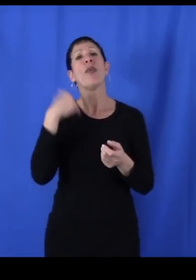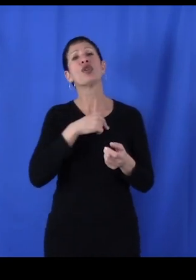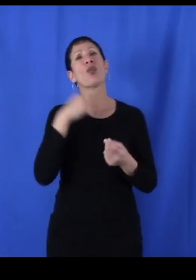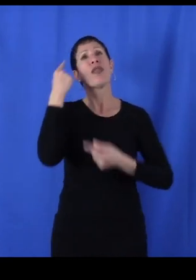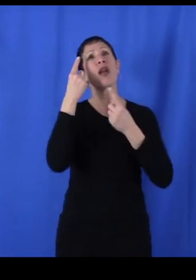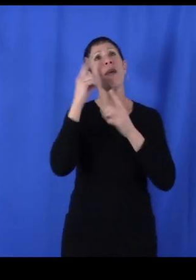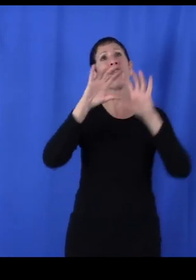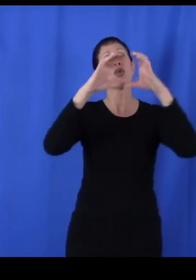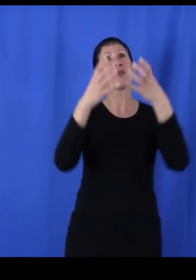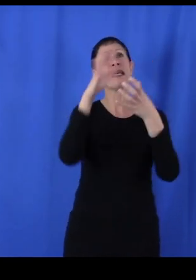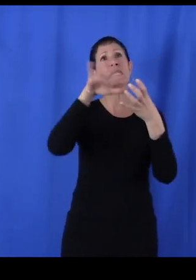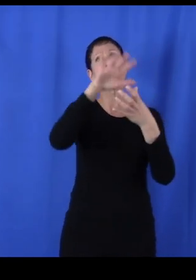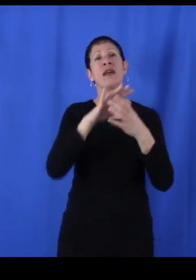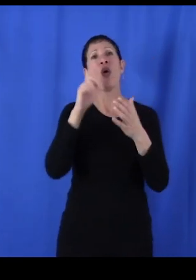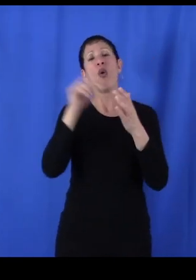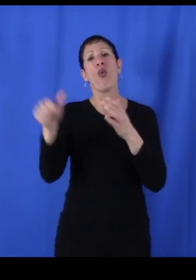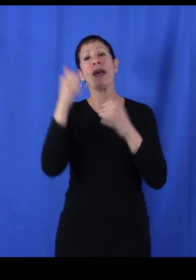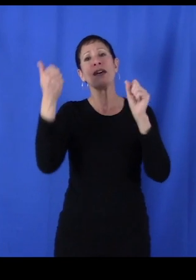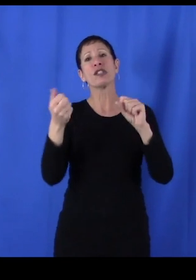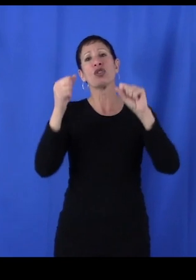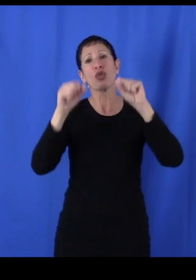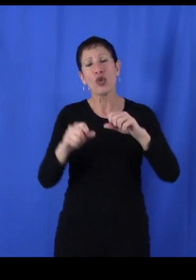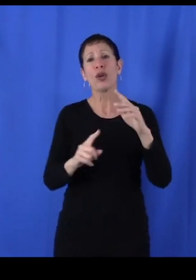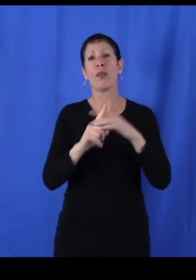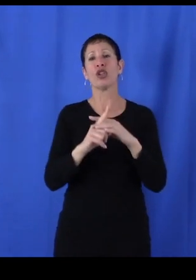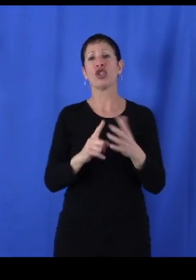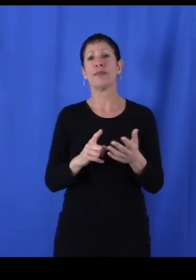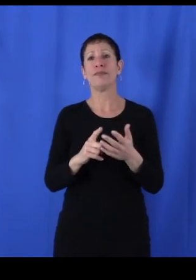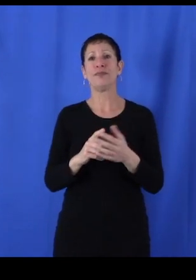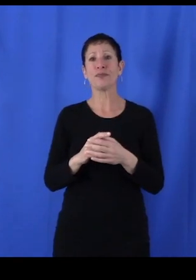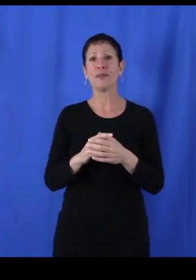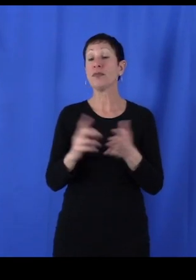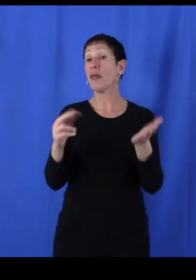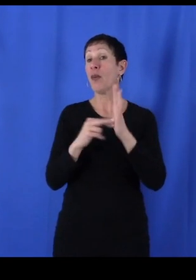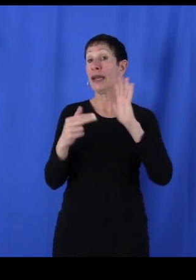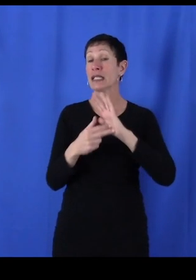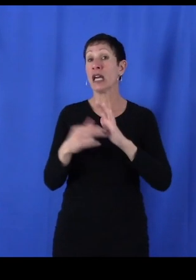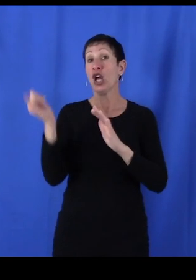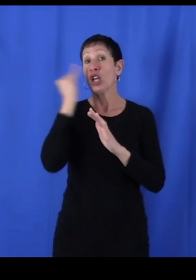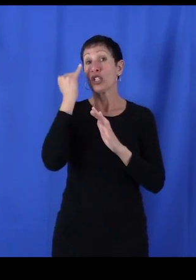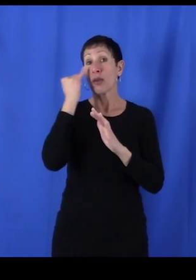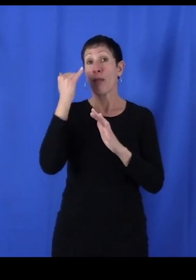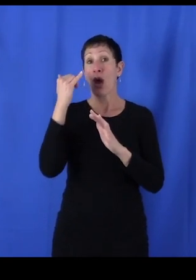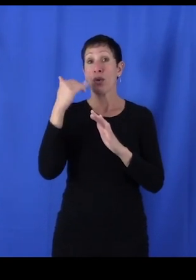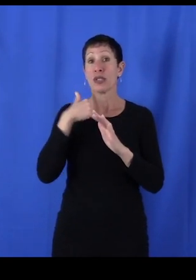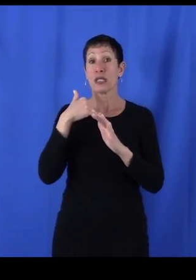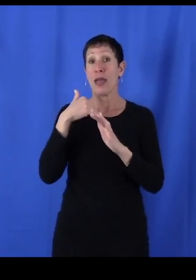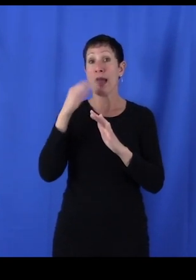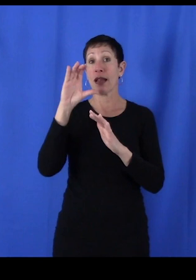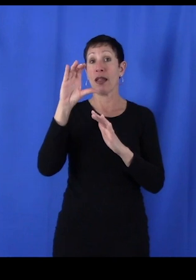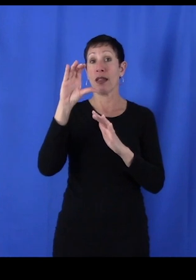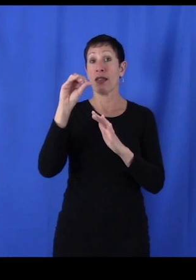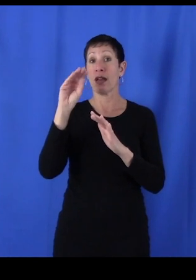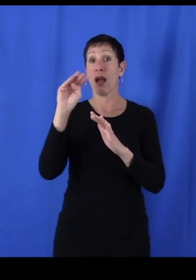thought through those spaces, right? What else could emerge, right? That is, what if we took the Kambahi